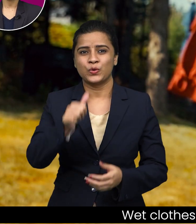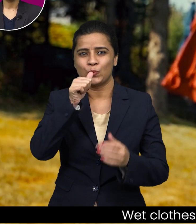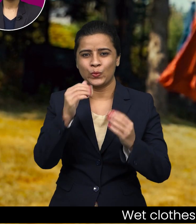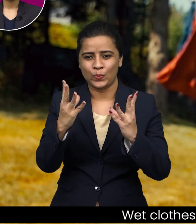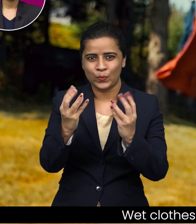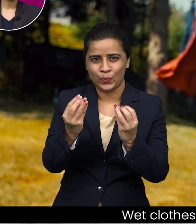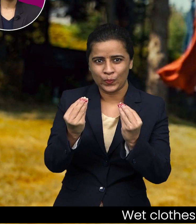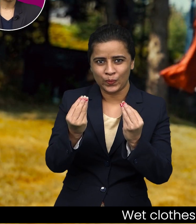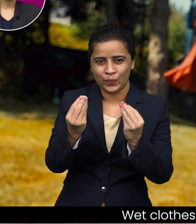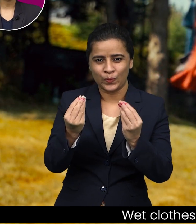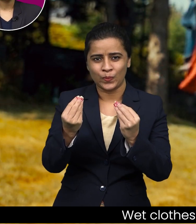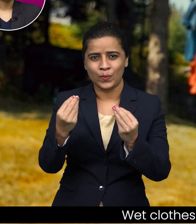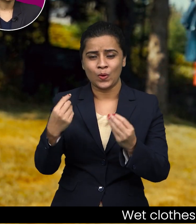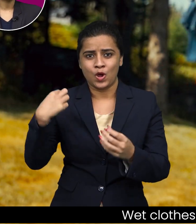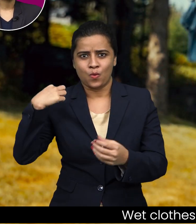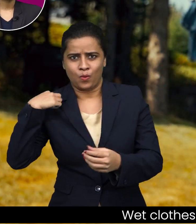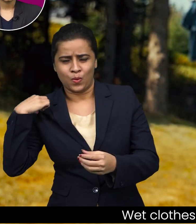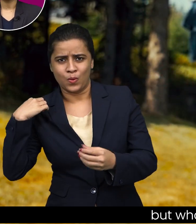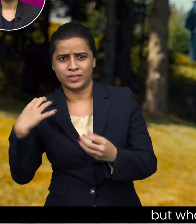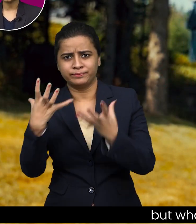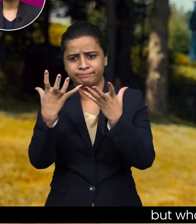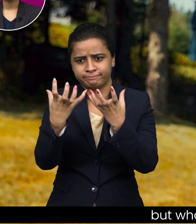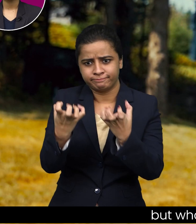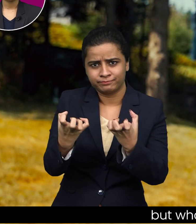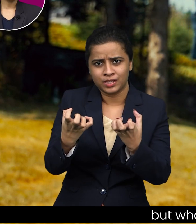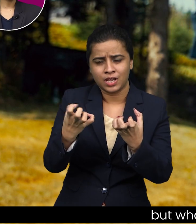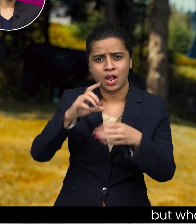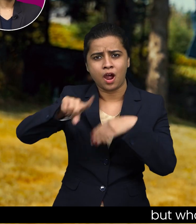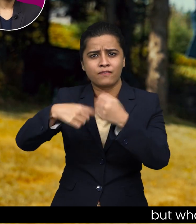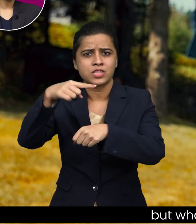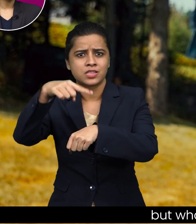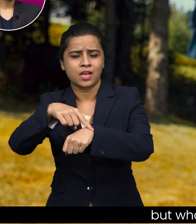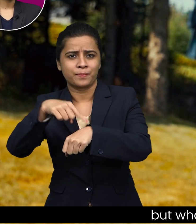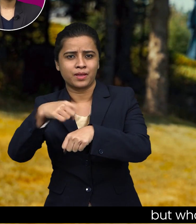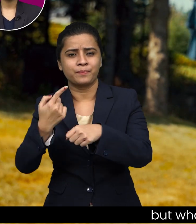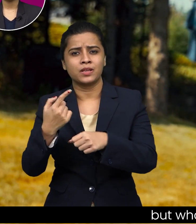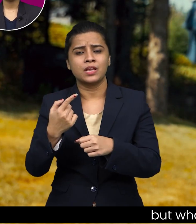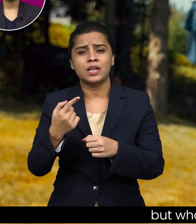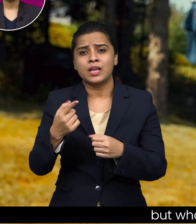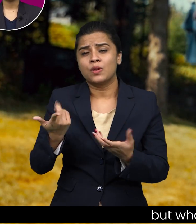Wet clothes dry after some time. But what about water?